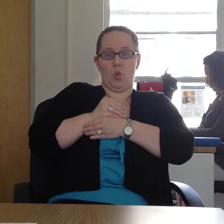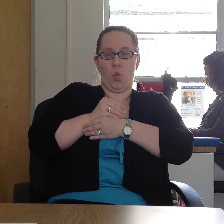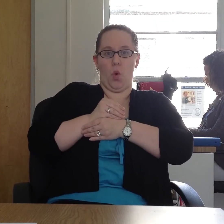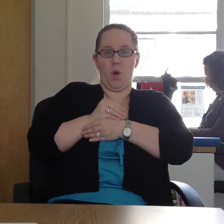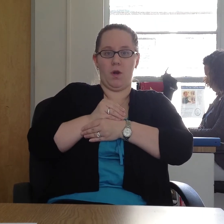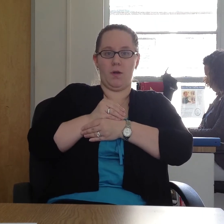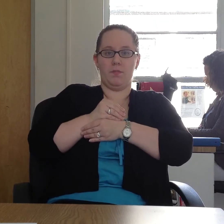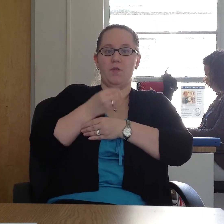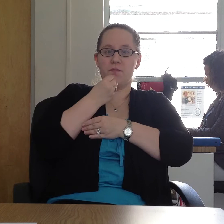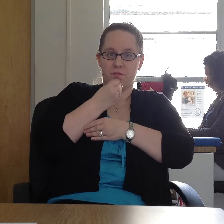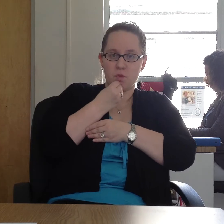cell wall.